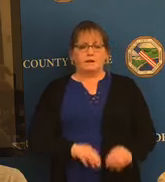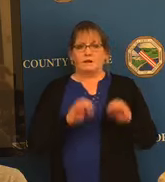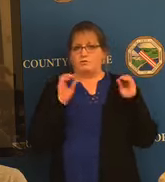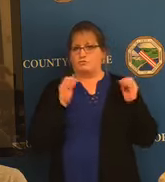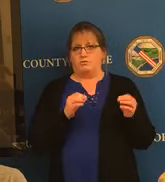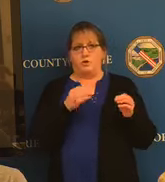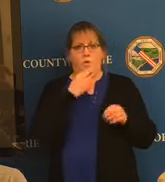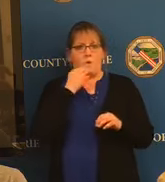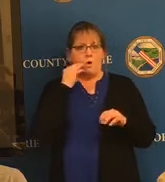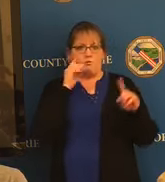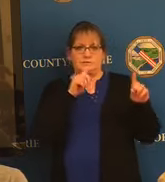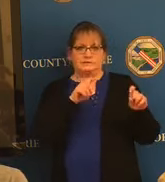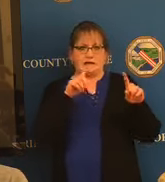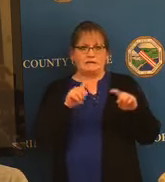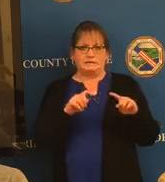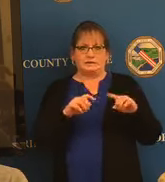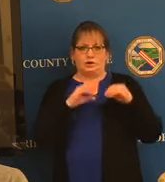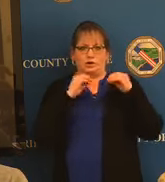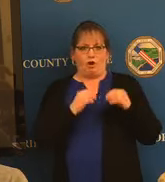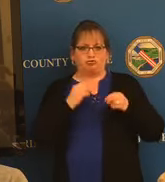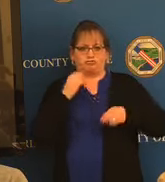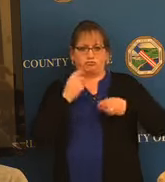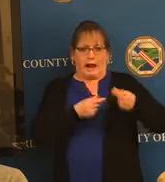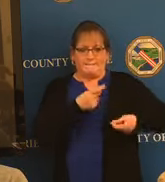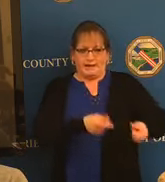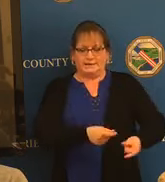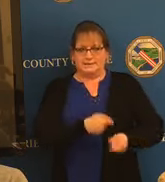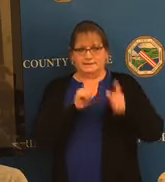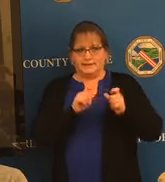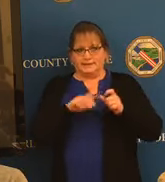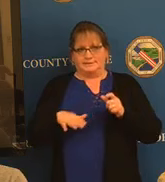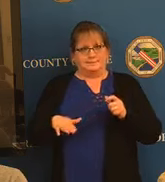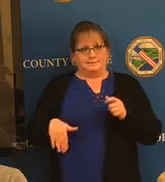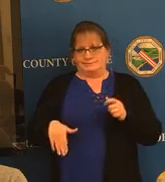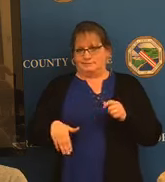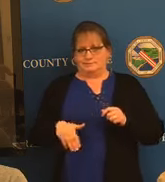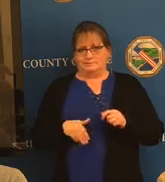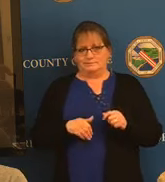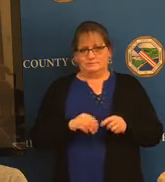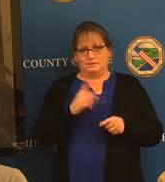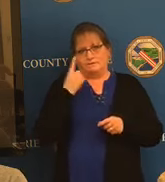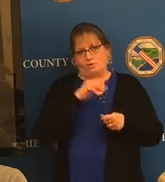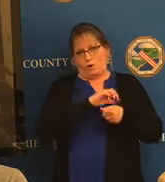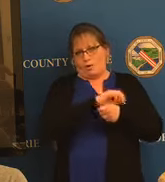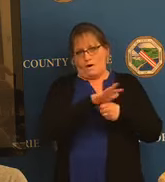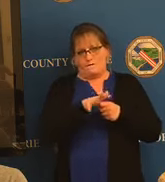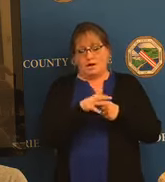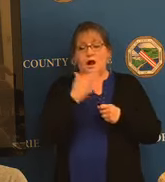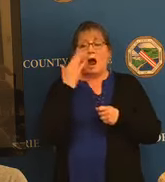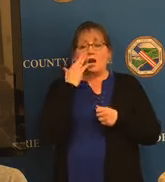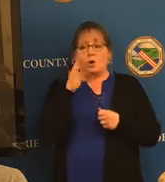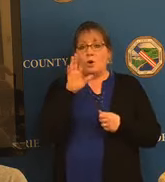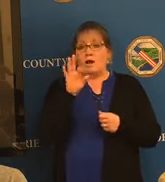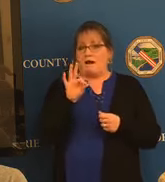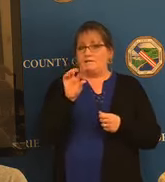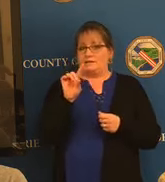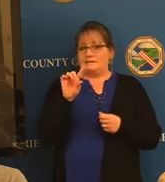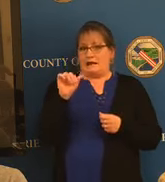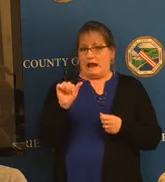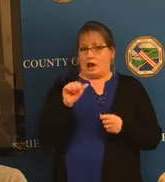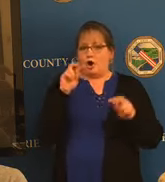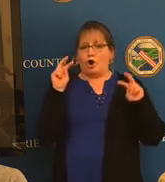home testing or any rapid tests available yet for COVID-19. I know that the FDA are